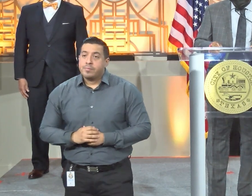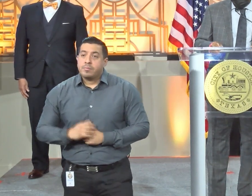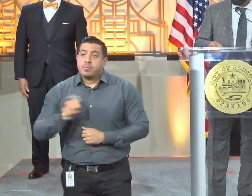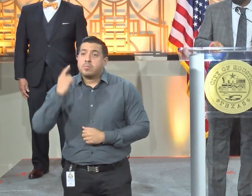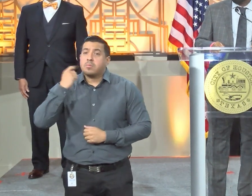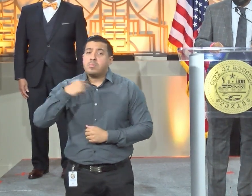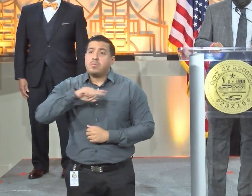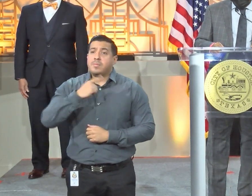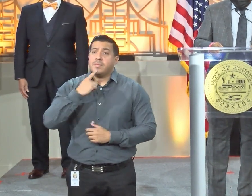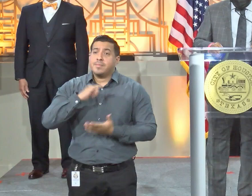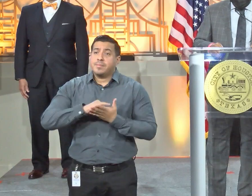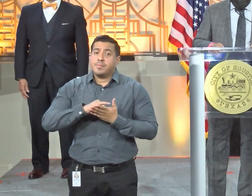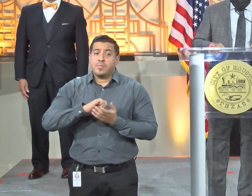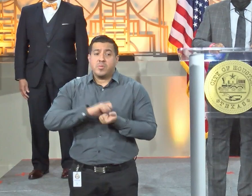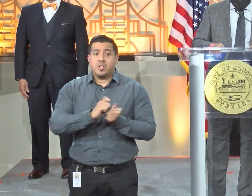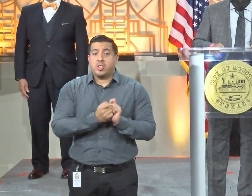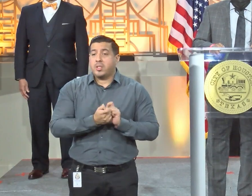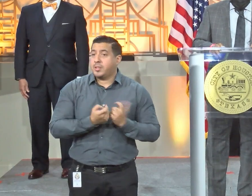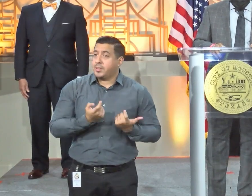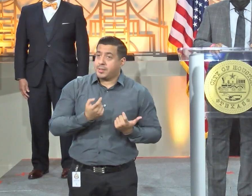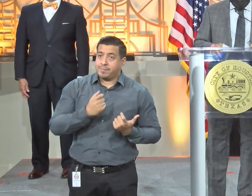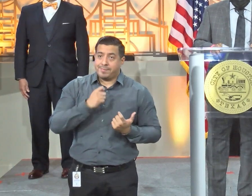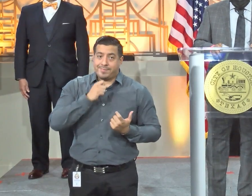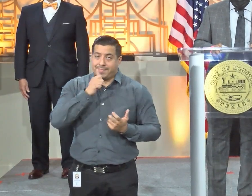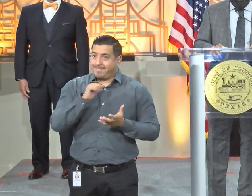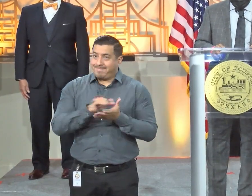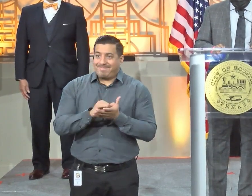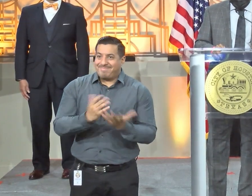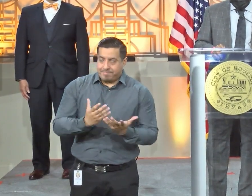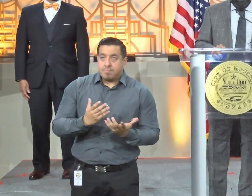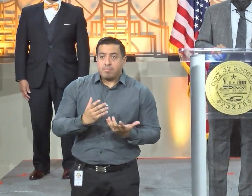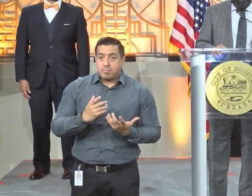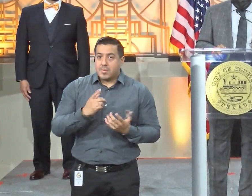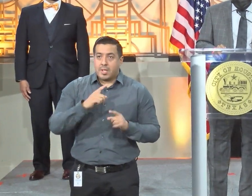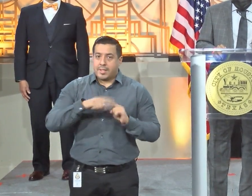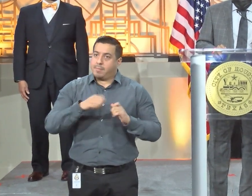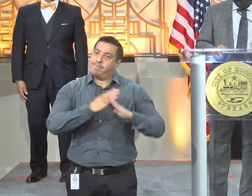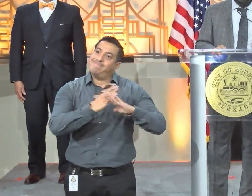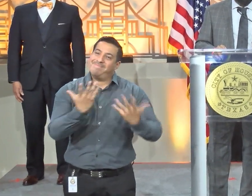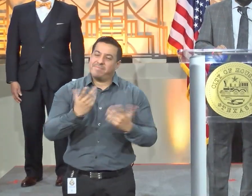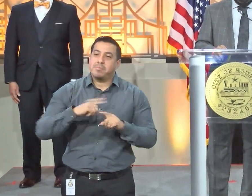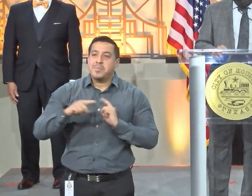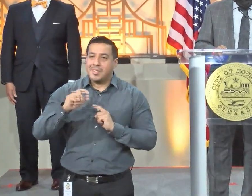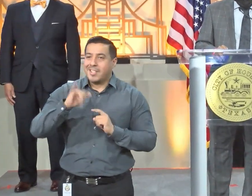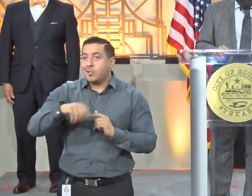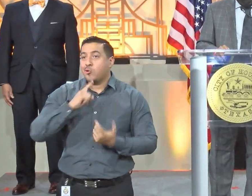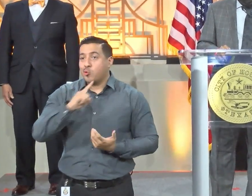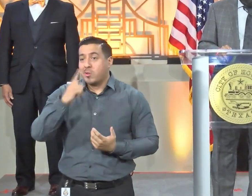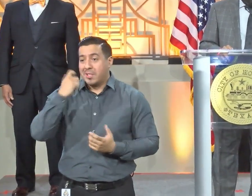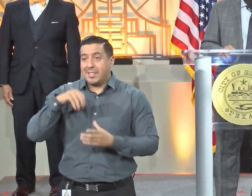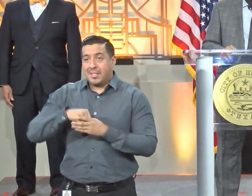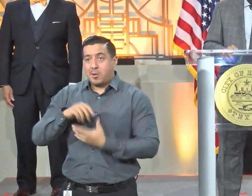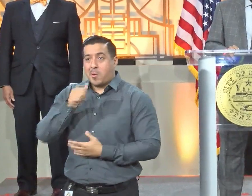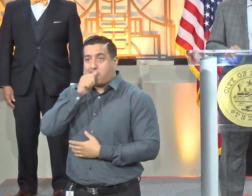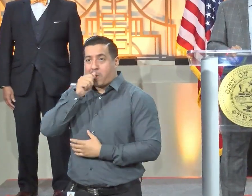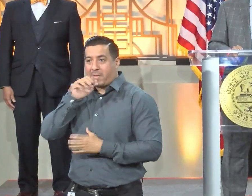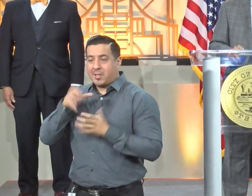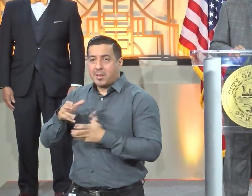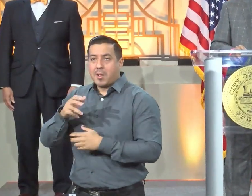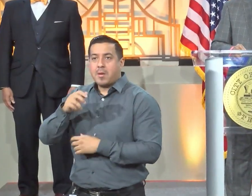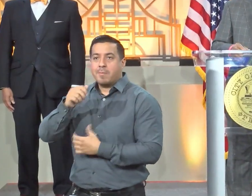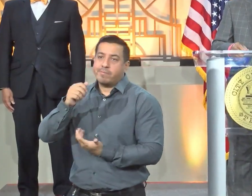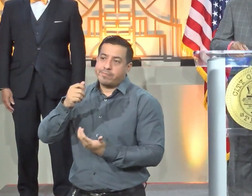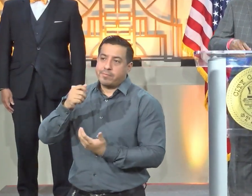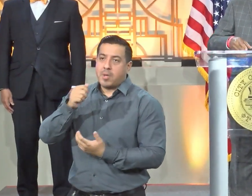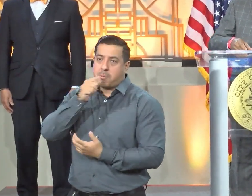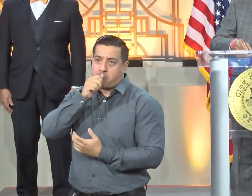say change is inevitable, and that's certainly true in city government, private sector, public service,